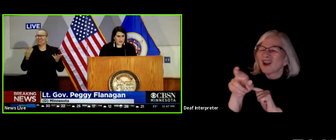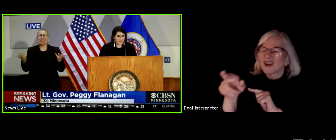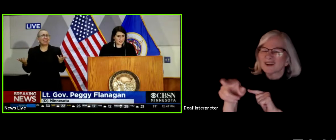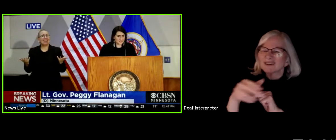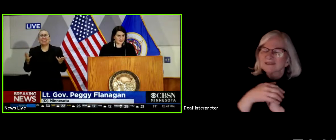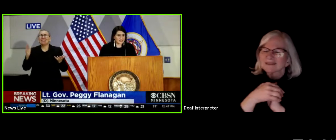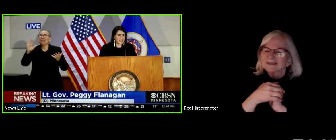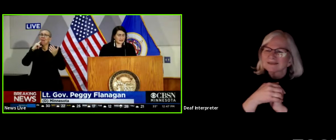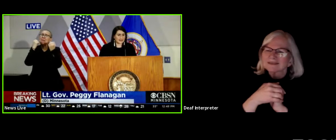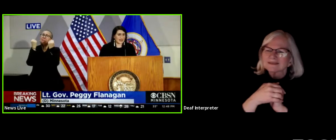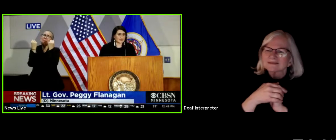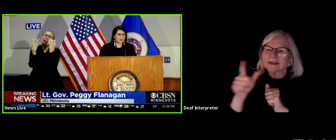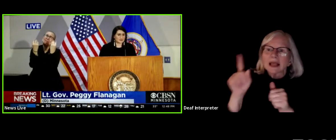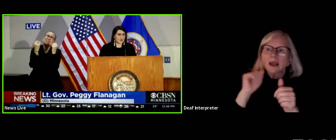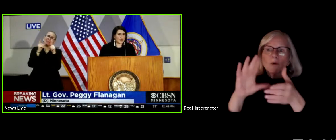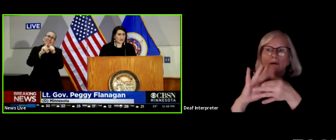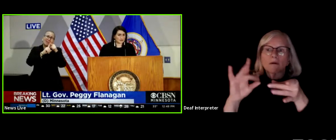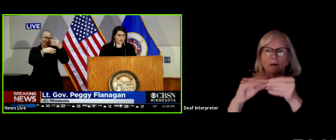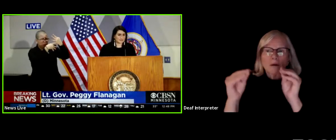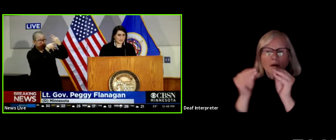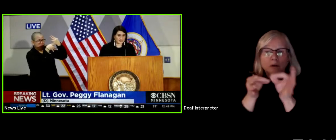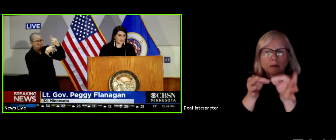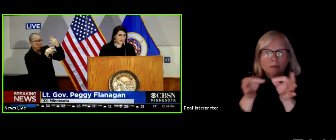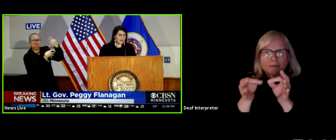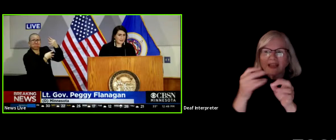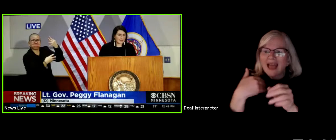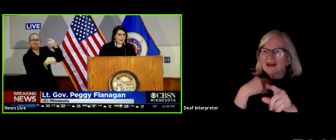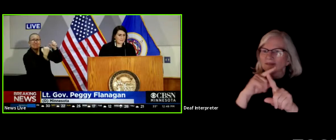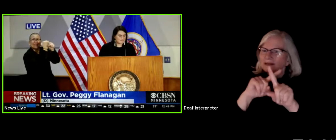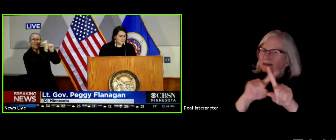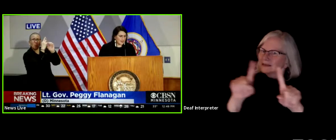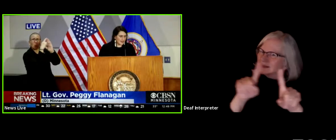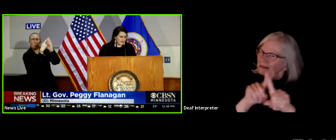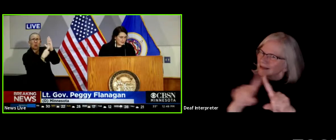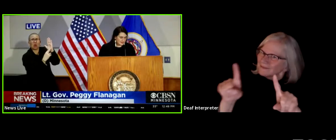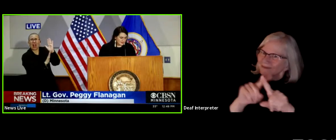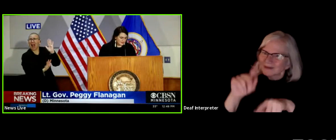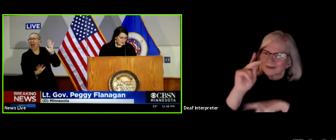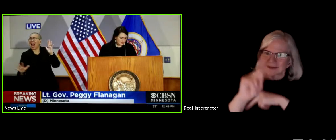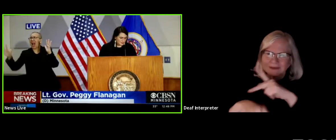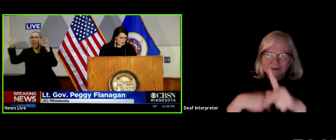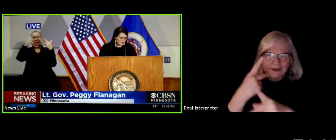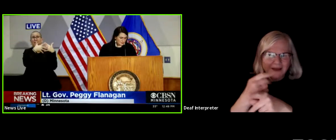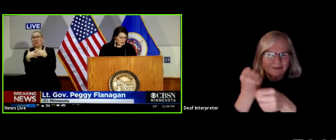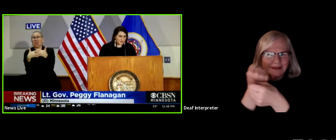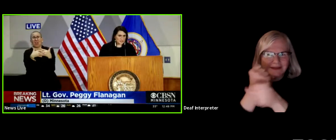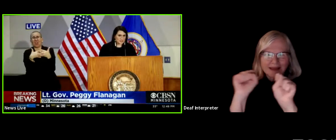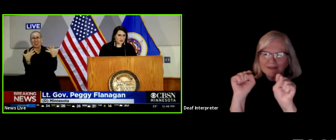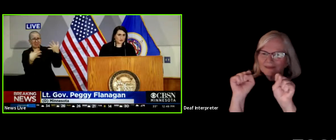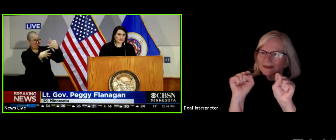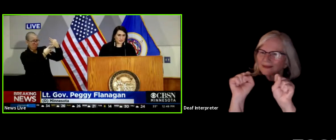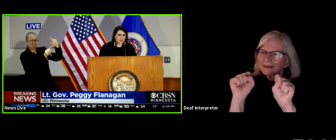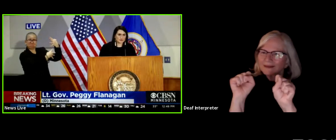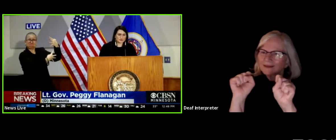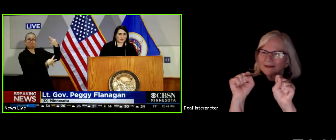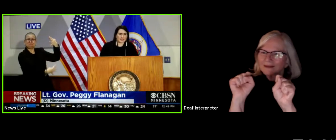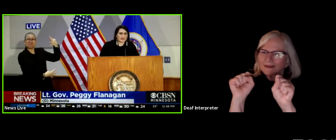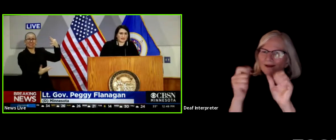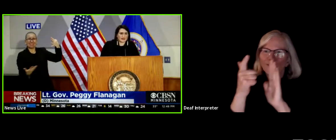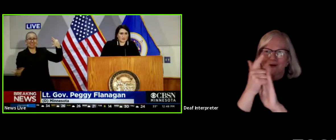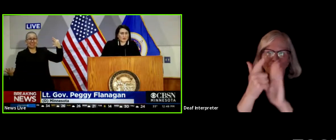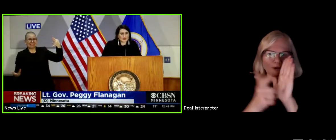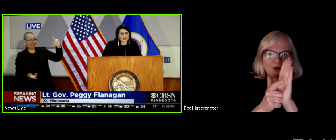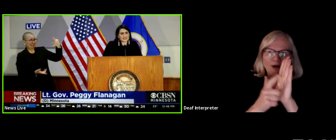safety precautions that are taken at capitals all across the country. I think we are just overdue